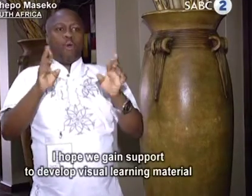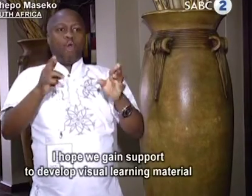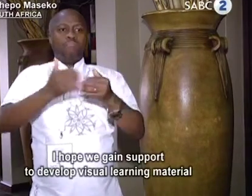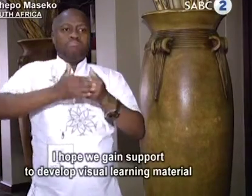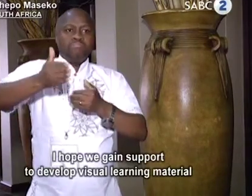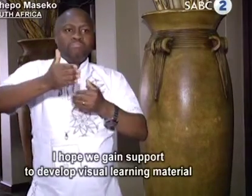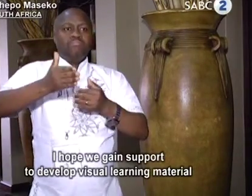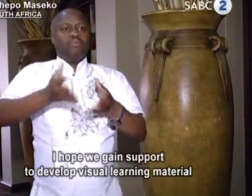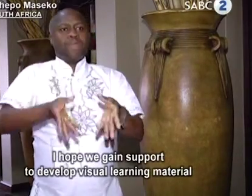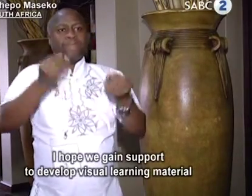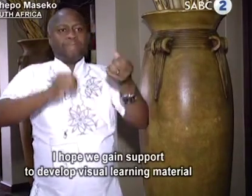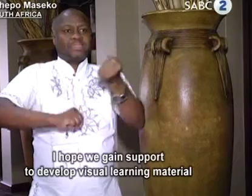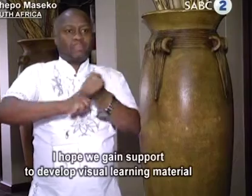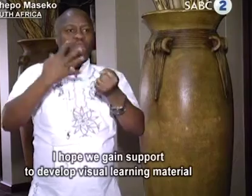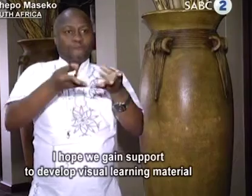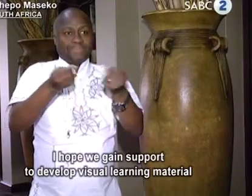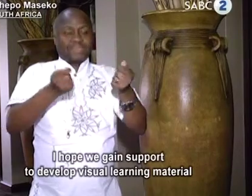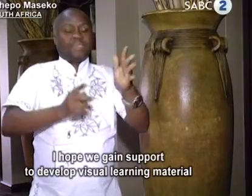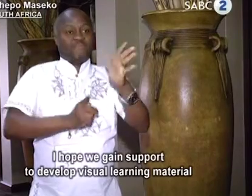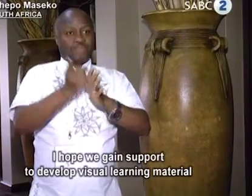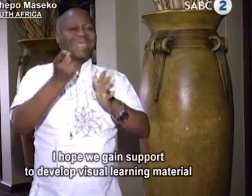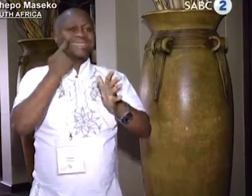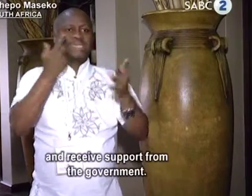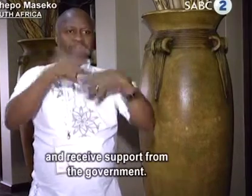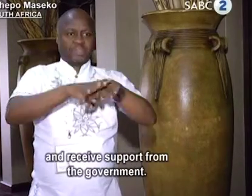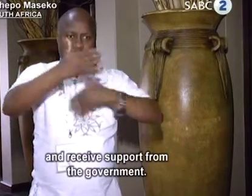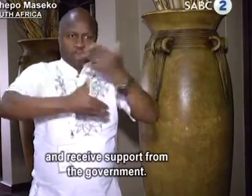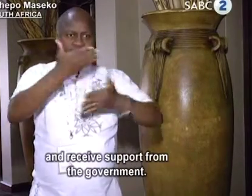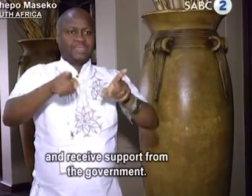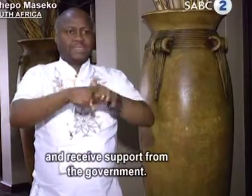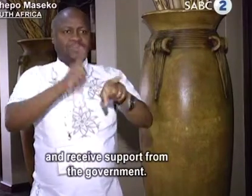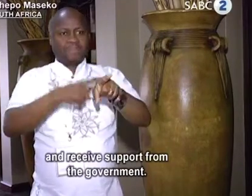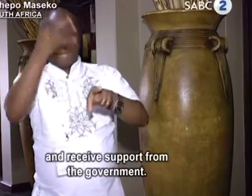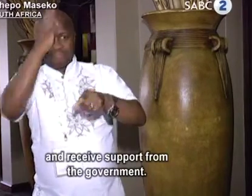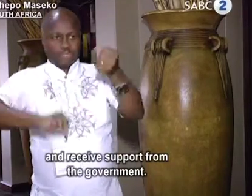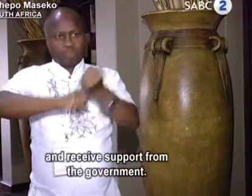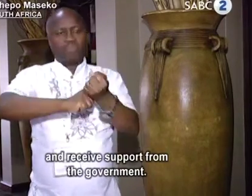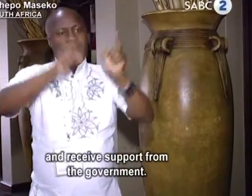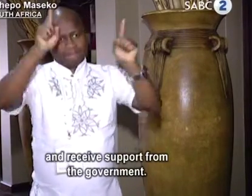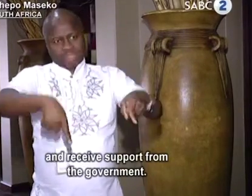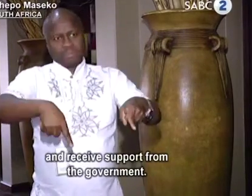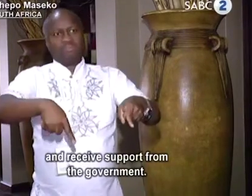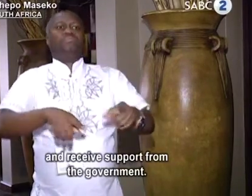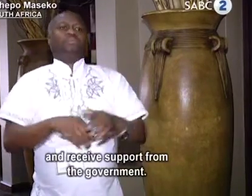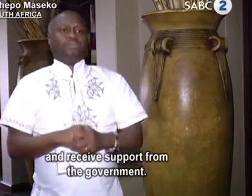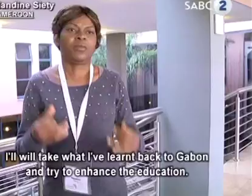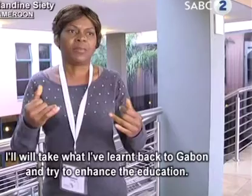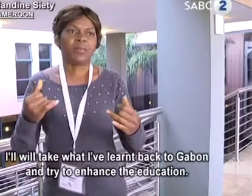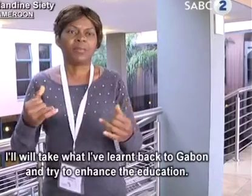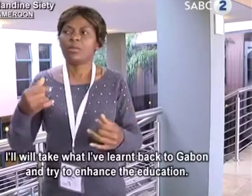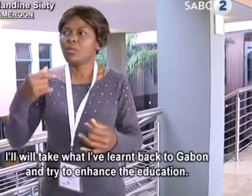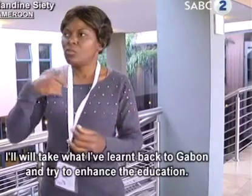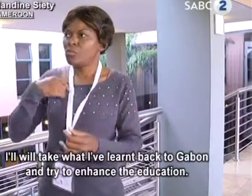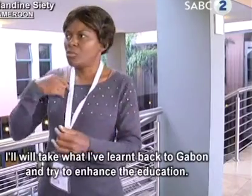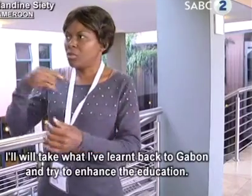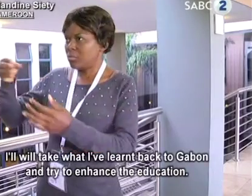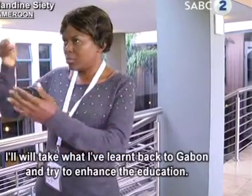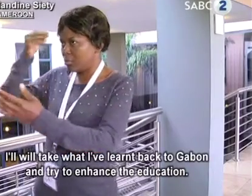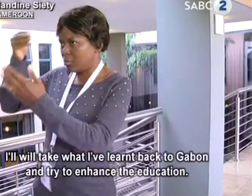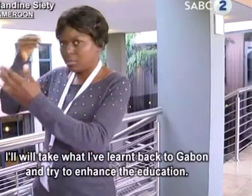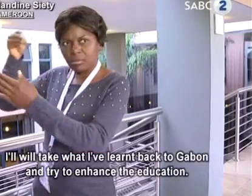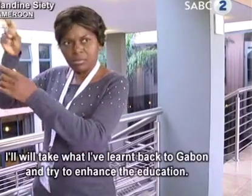I hope we can gain support to develop visual learning material and receive support from the government. I will take what I've